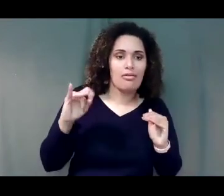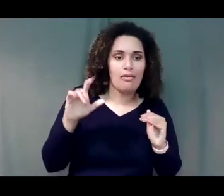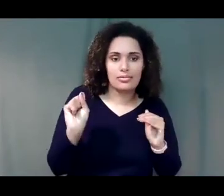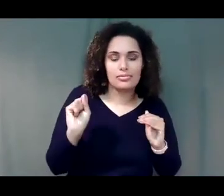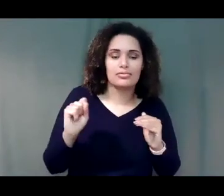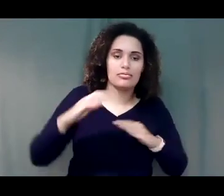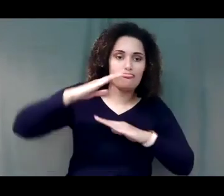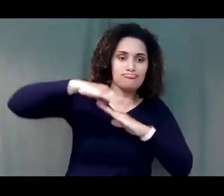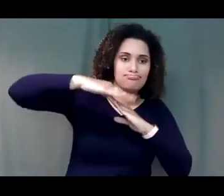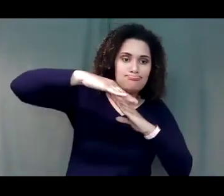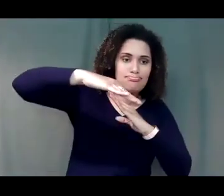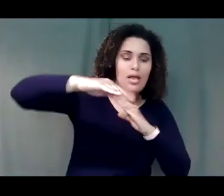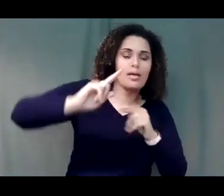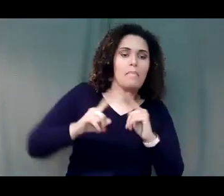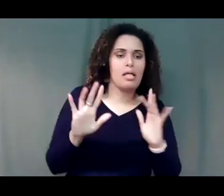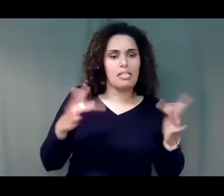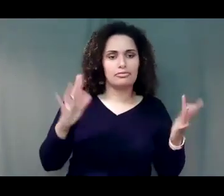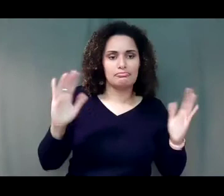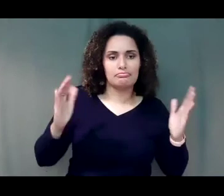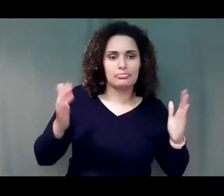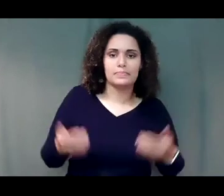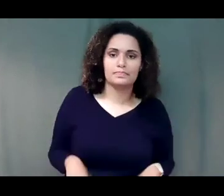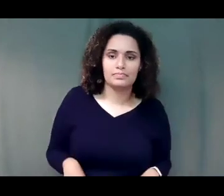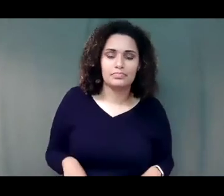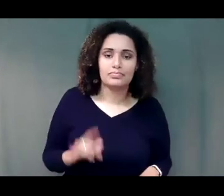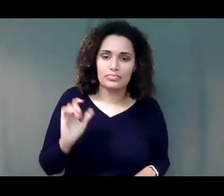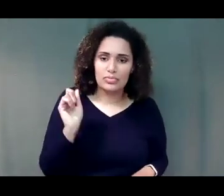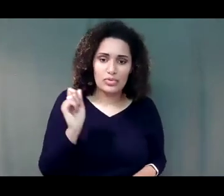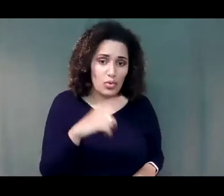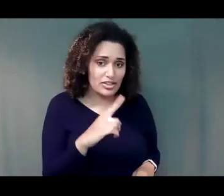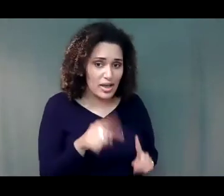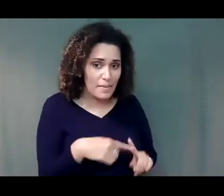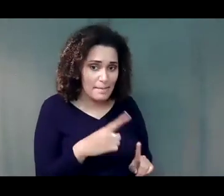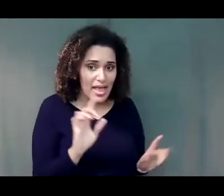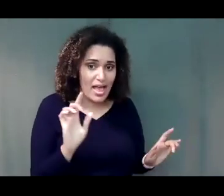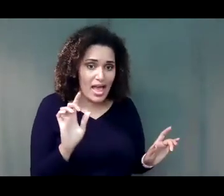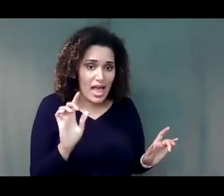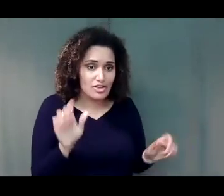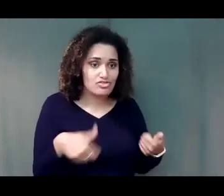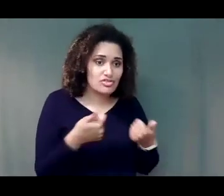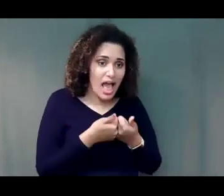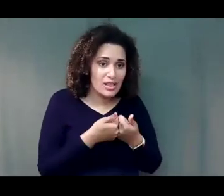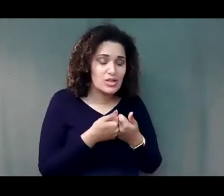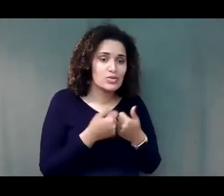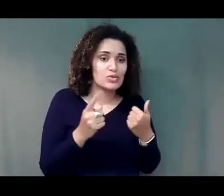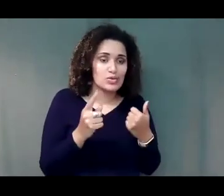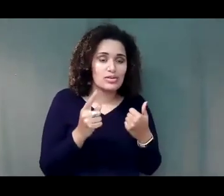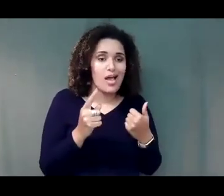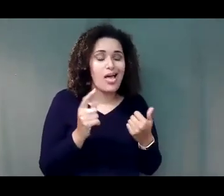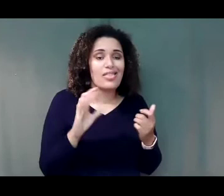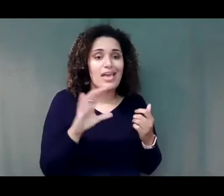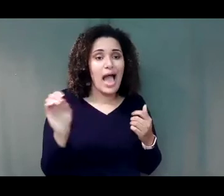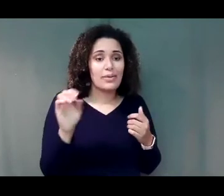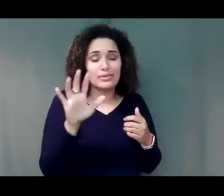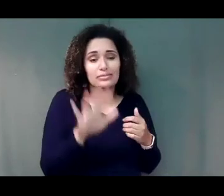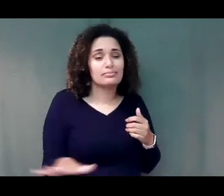be otherwise. And then there's a question about, was it a challenge to sell the county on this? And we were dreading